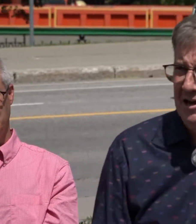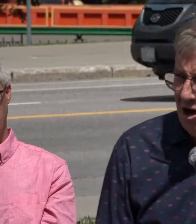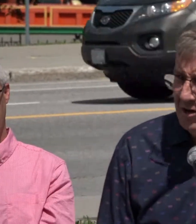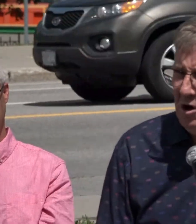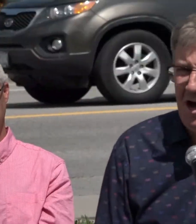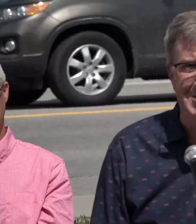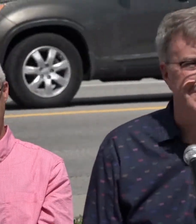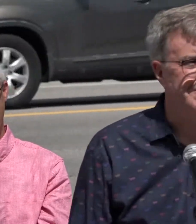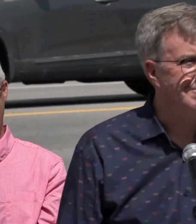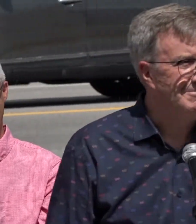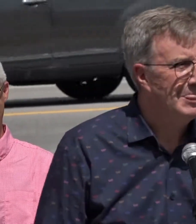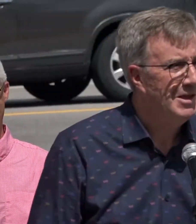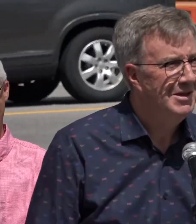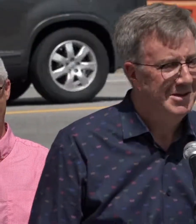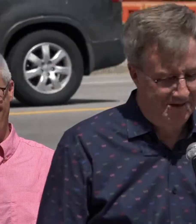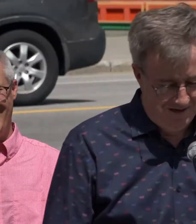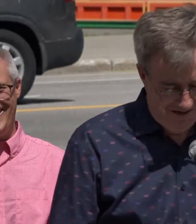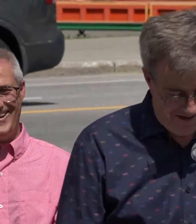gay man in Ottawa.